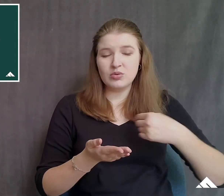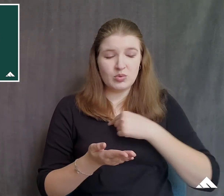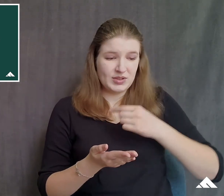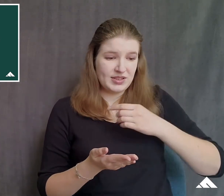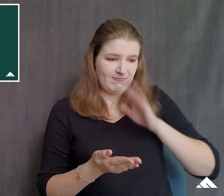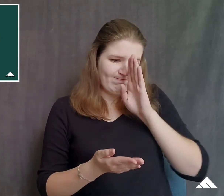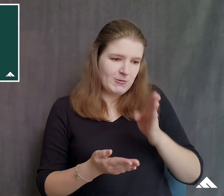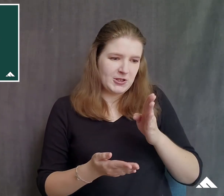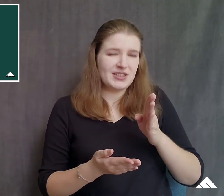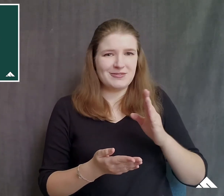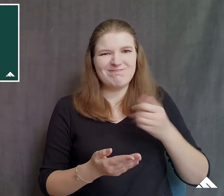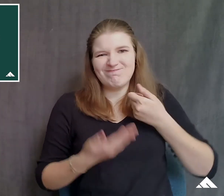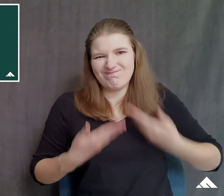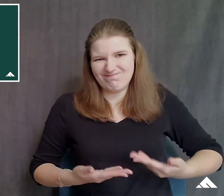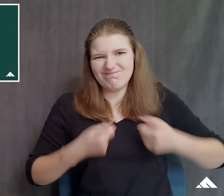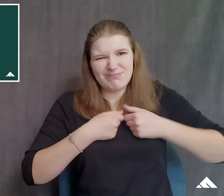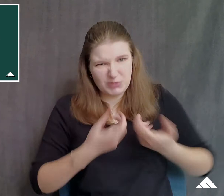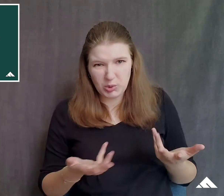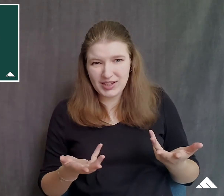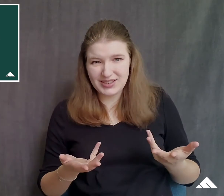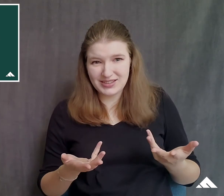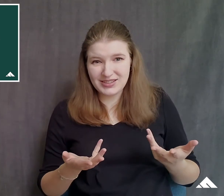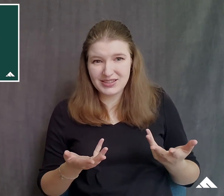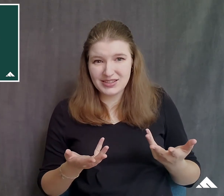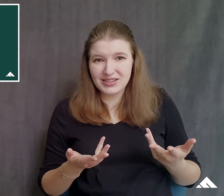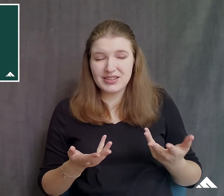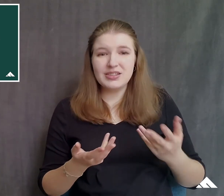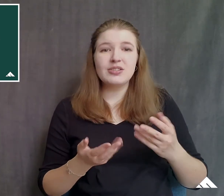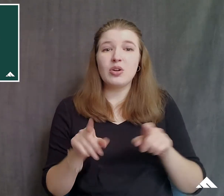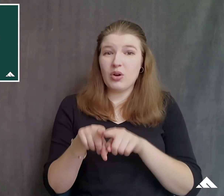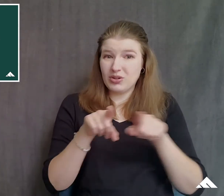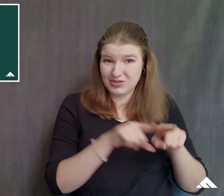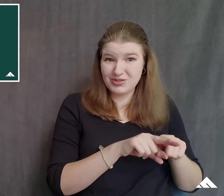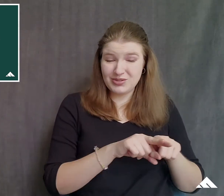brokenness and we're honest about the reality that